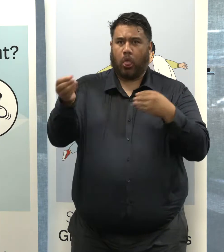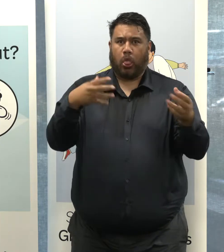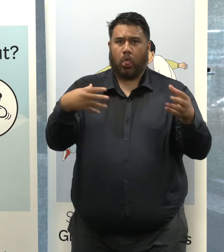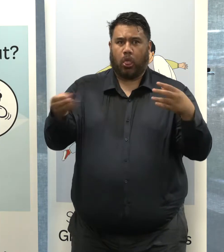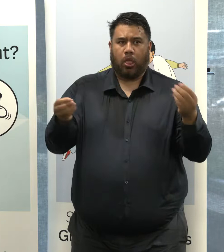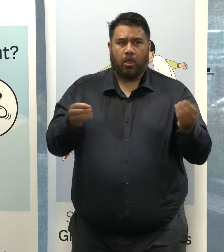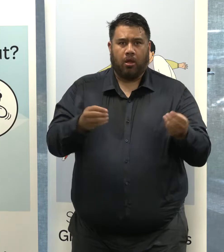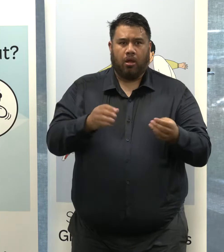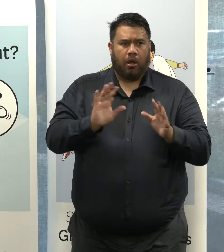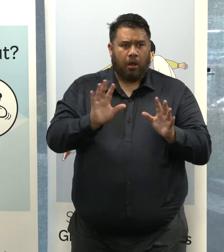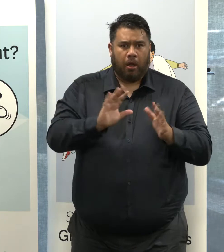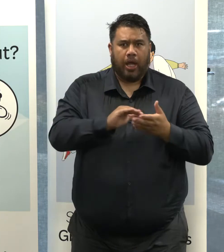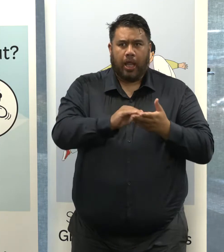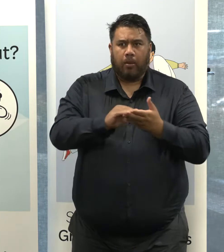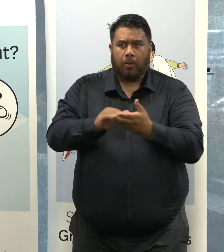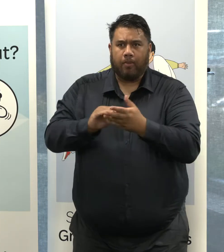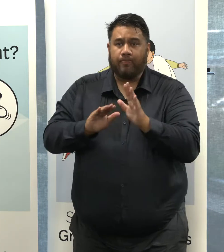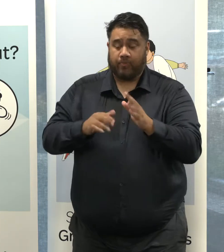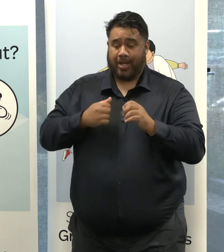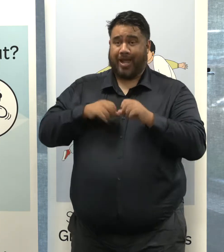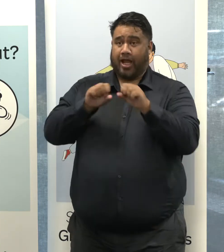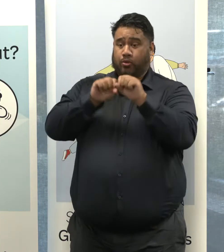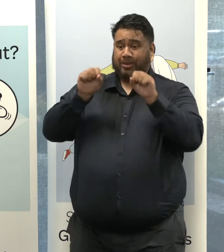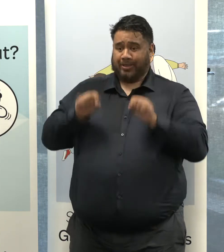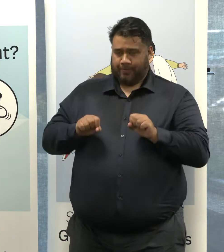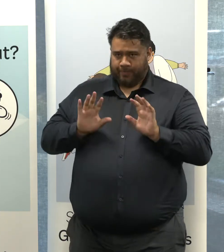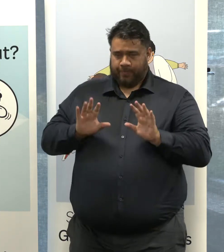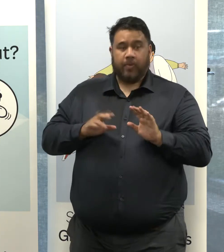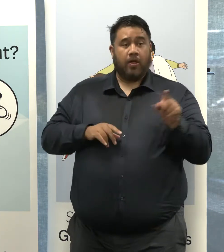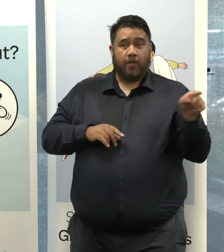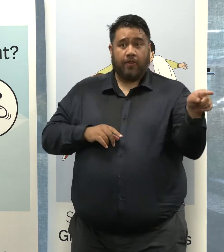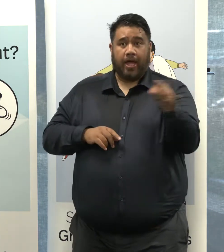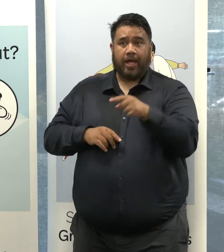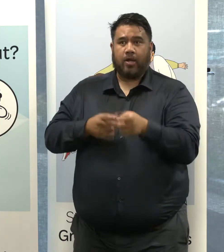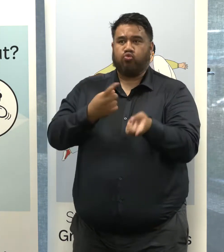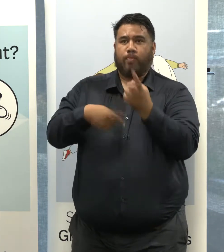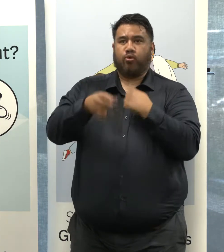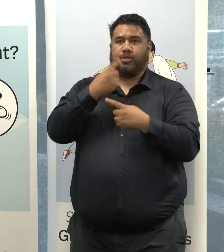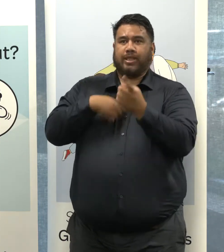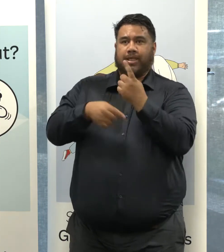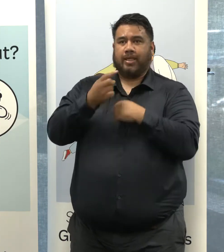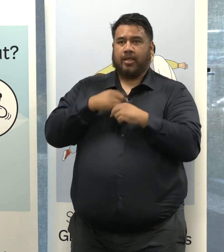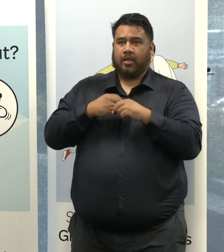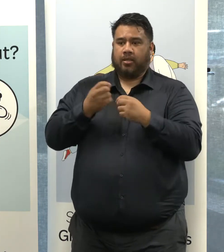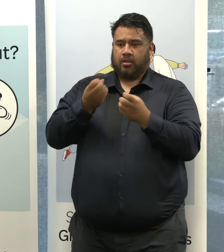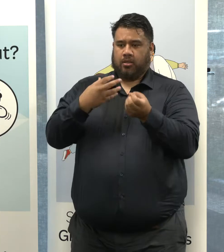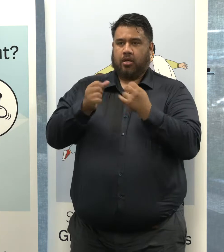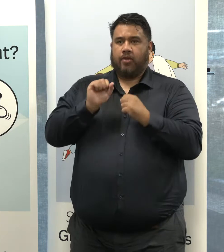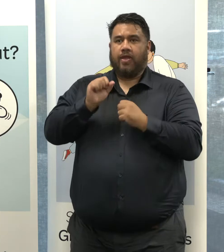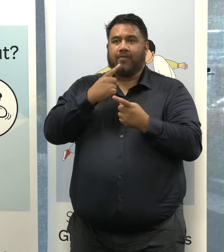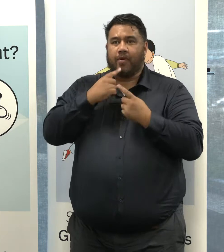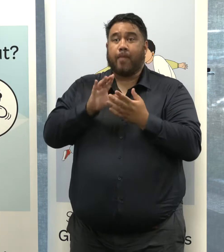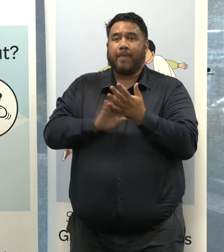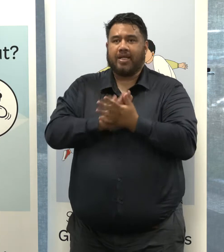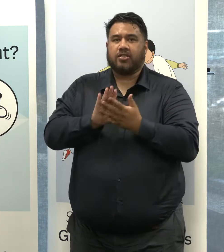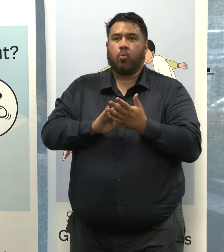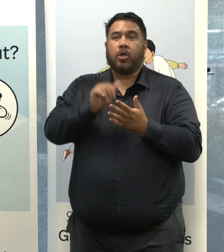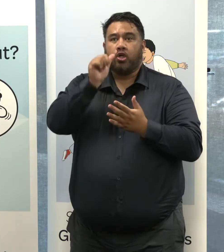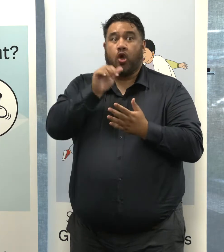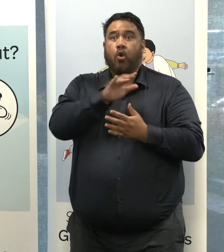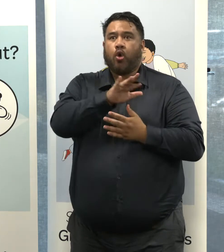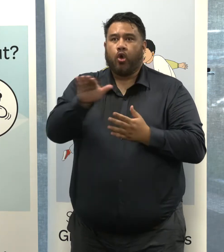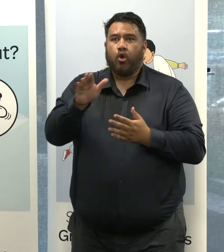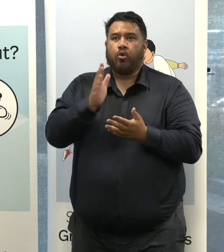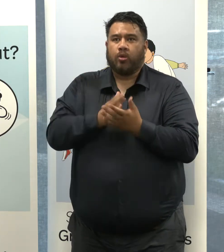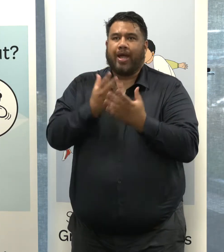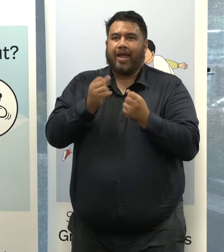that we have and the fact that they are now reporting all their tests, then we know everyone who might be positive and can make sure that we're feeding into making sure